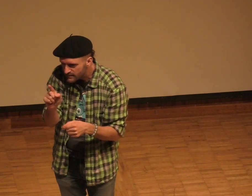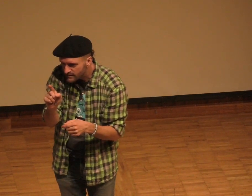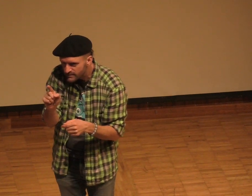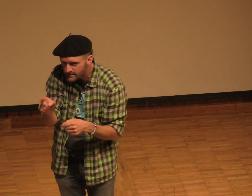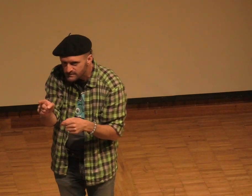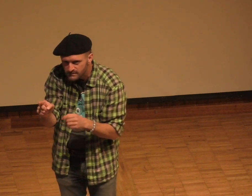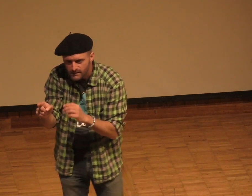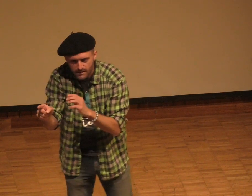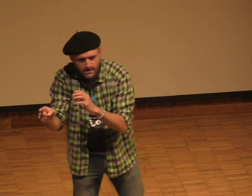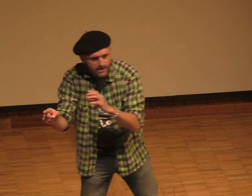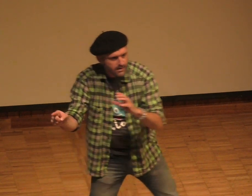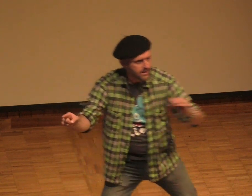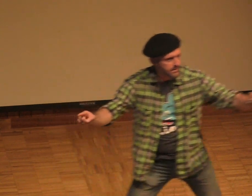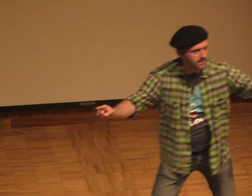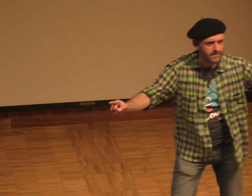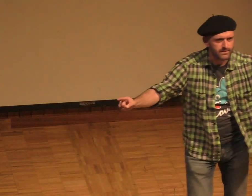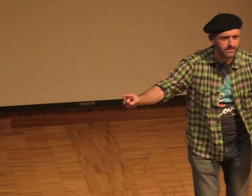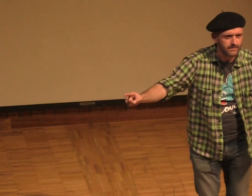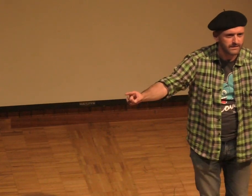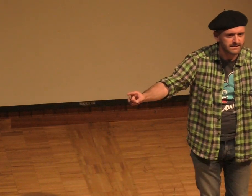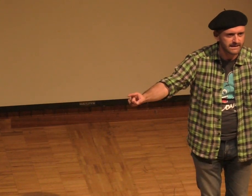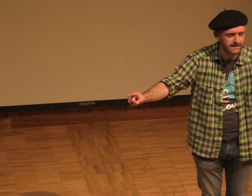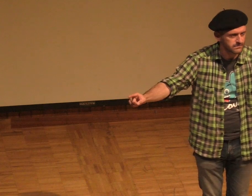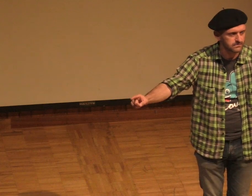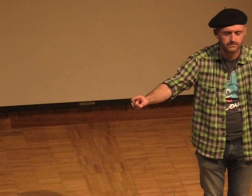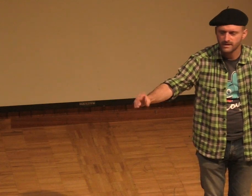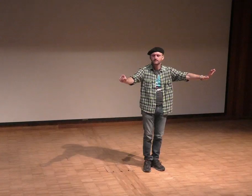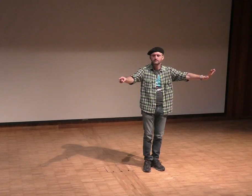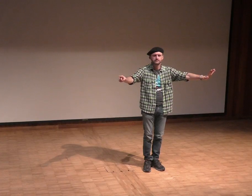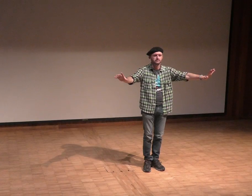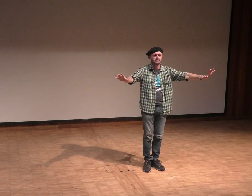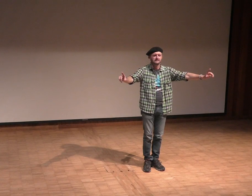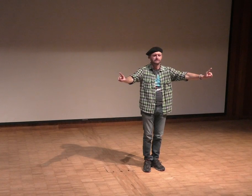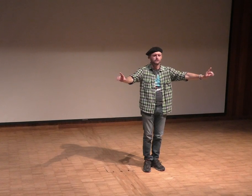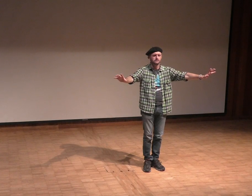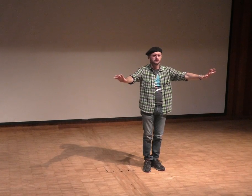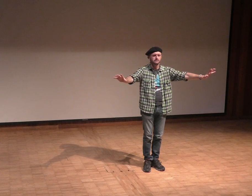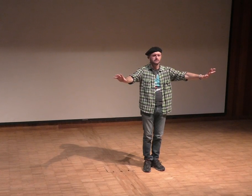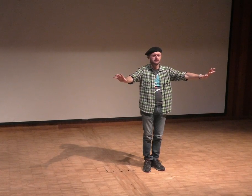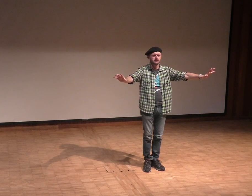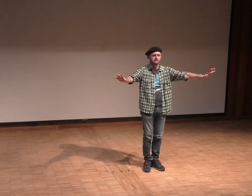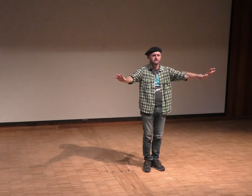different between that group and the C-signing group.